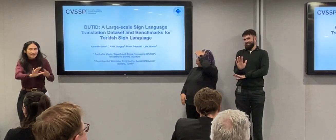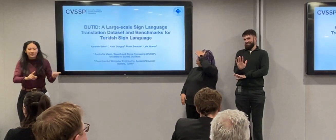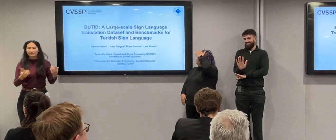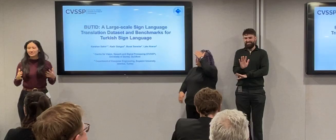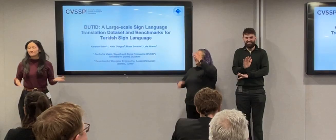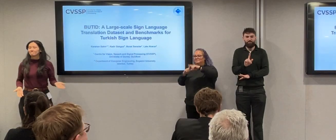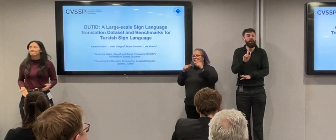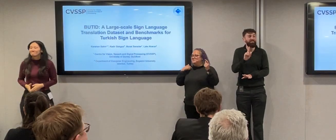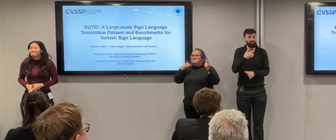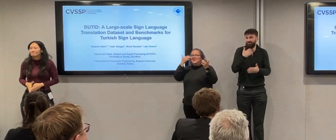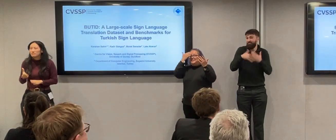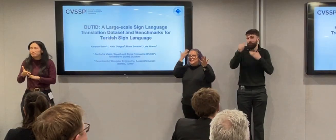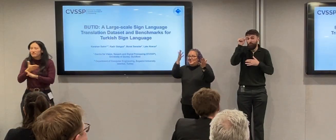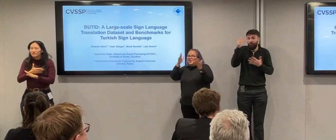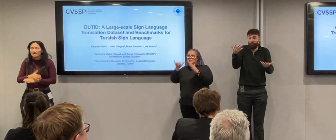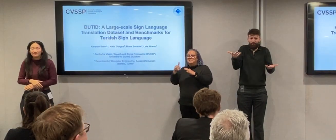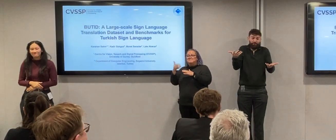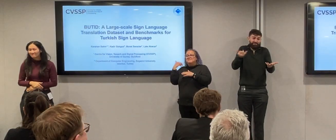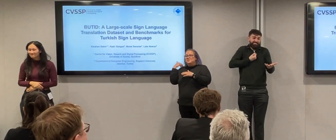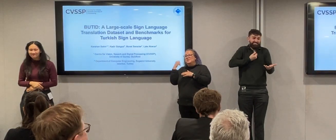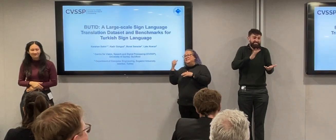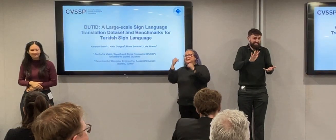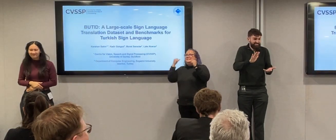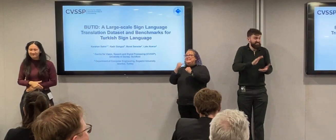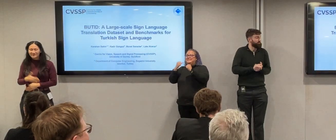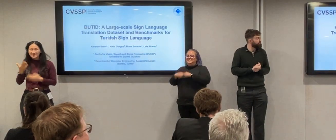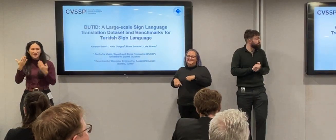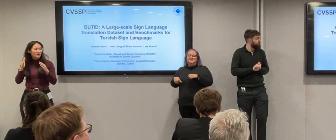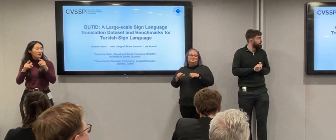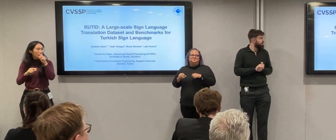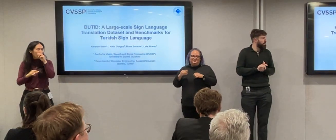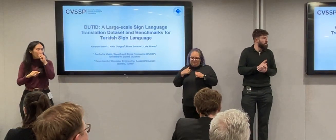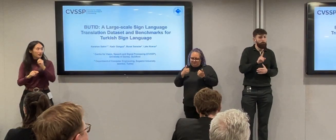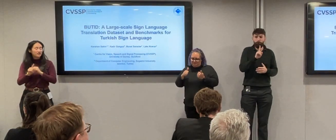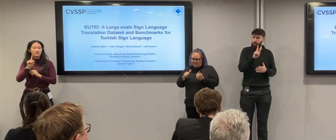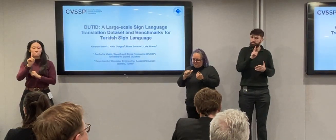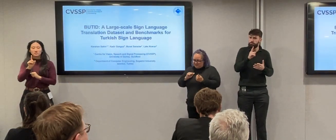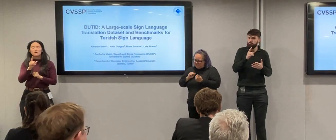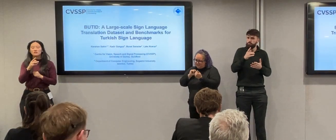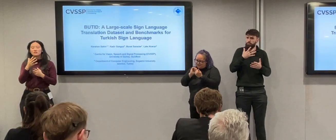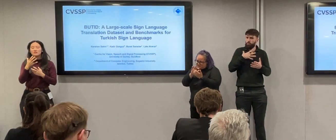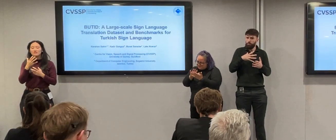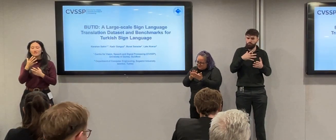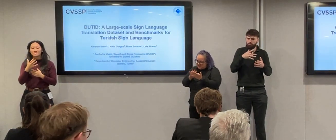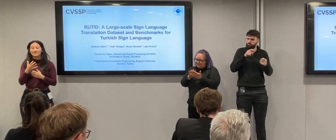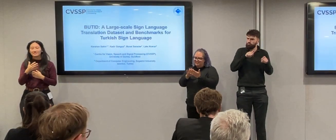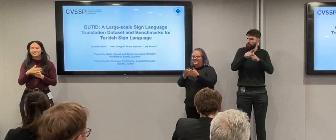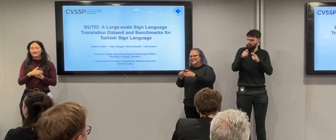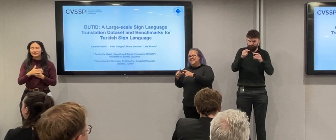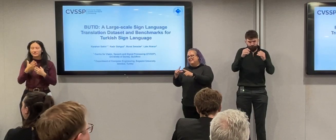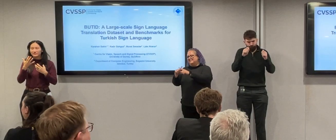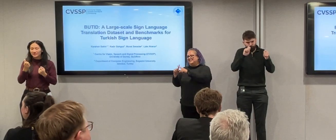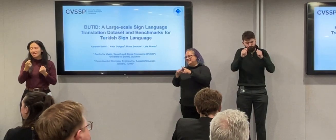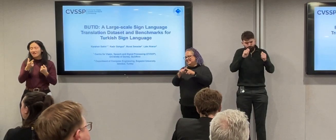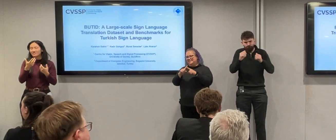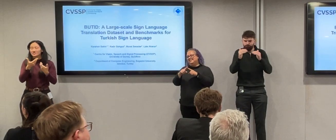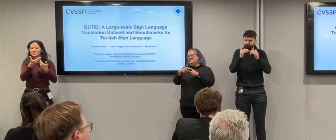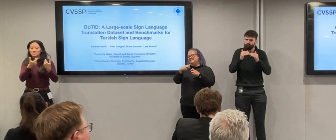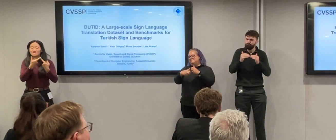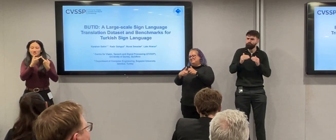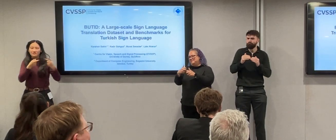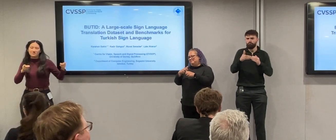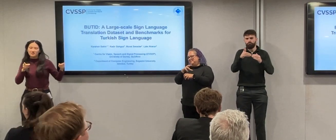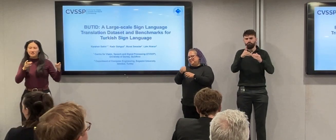but we didn't know before, But we try to address different problems in the literature with this research.